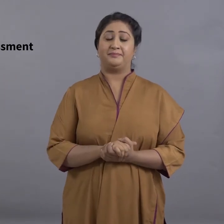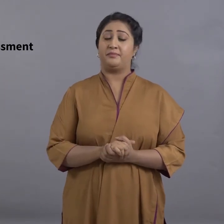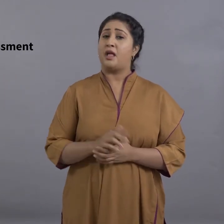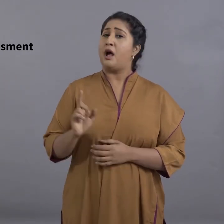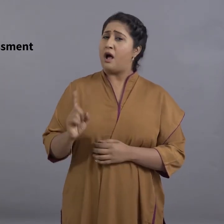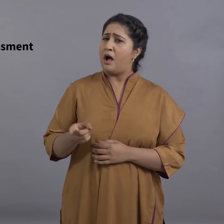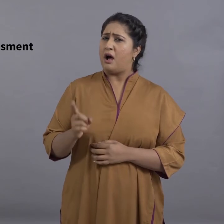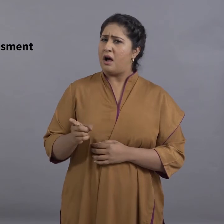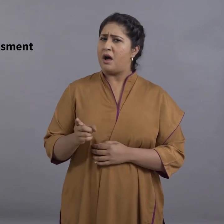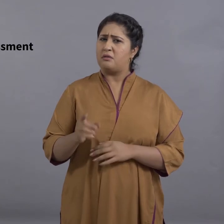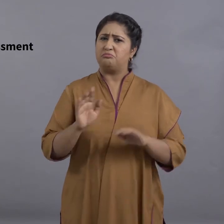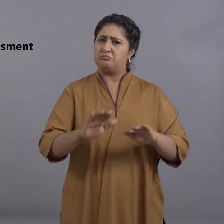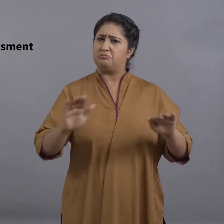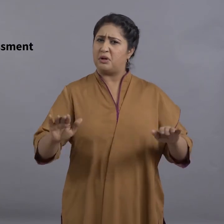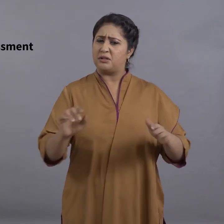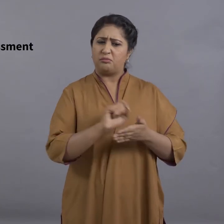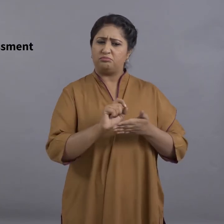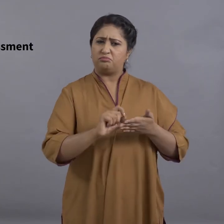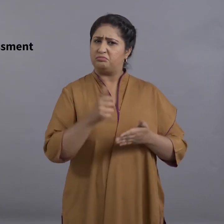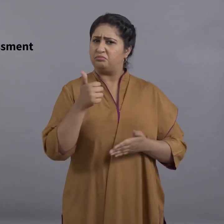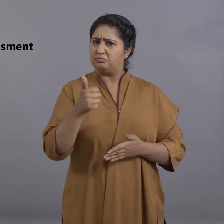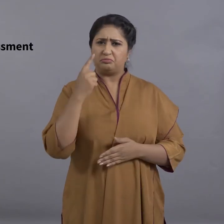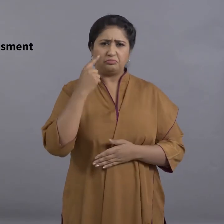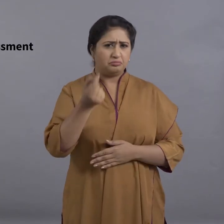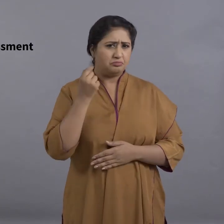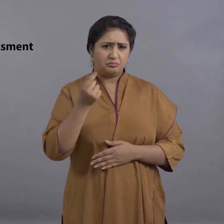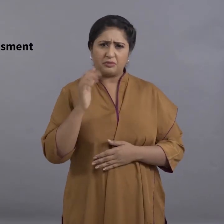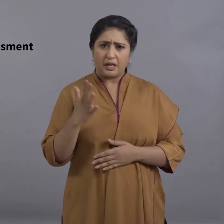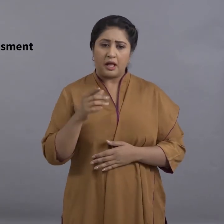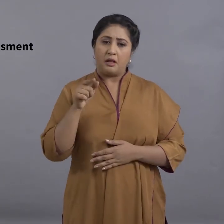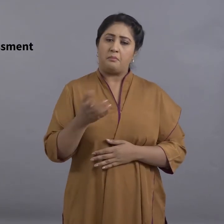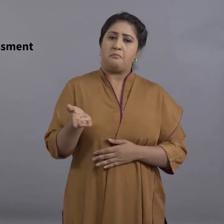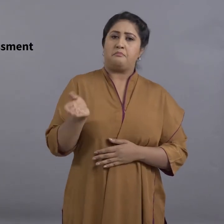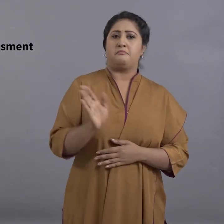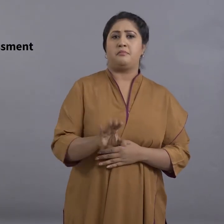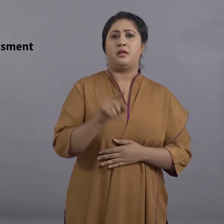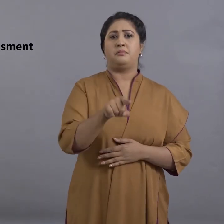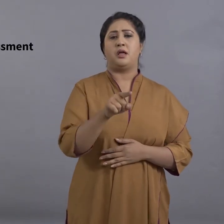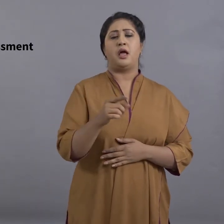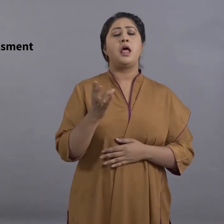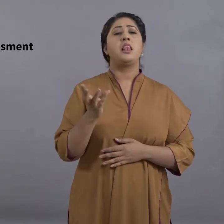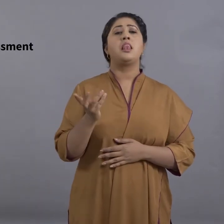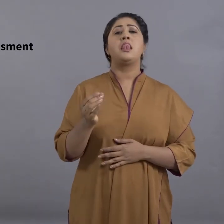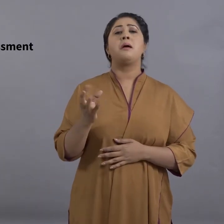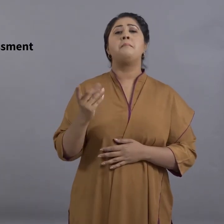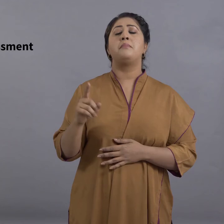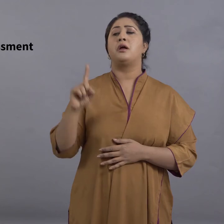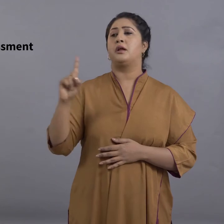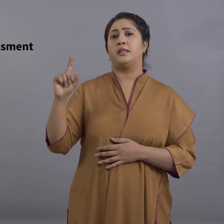If not, then give the student the number recognition 10 to 99 task.